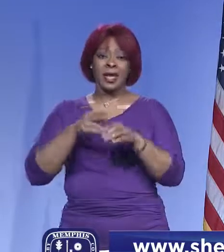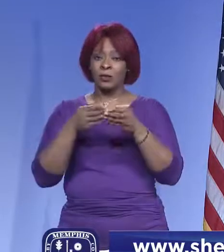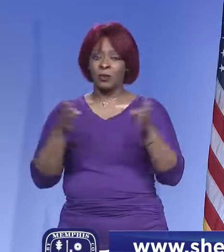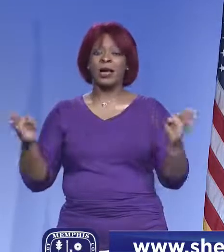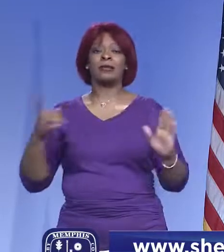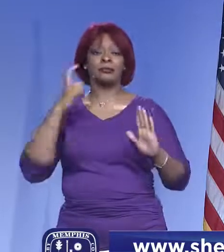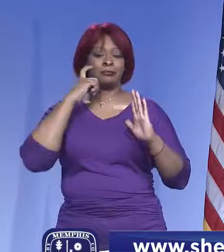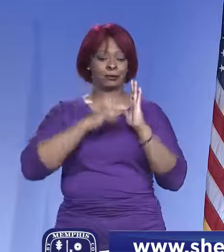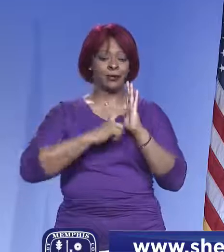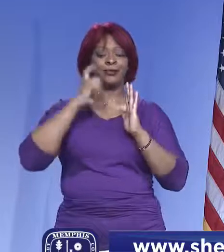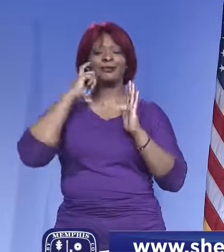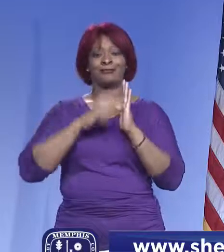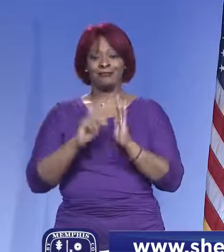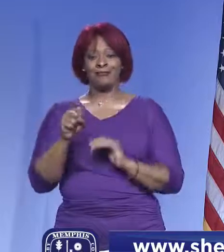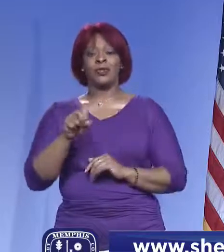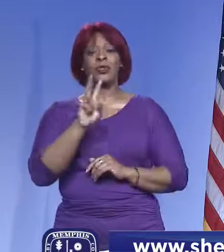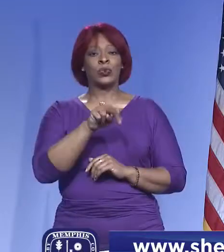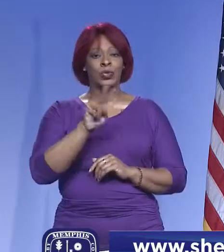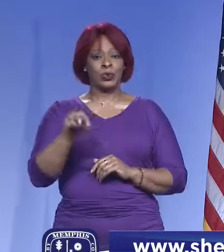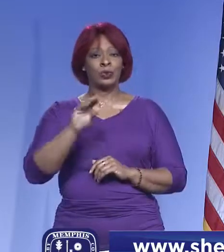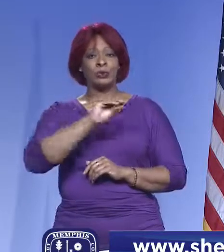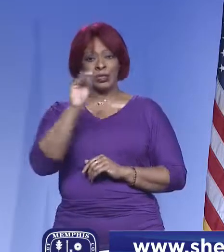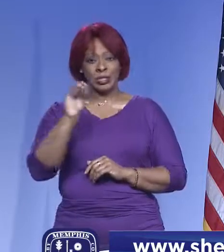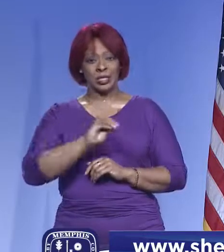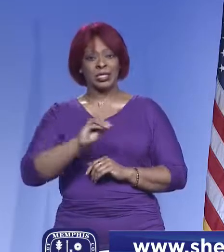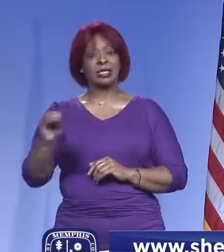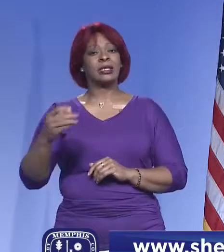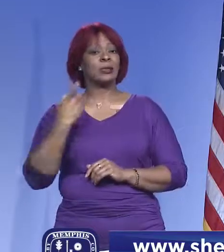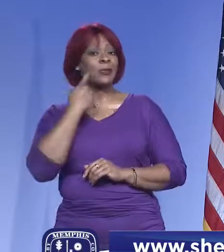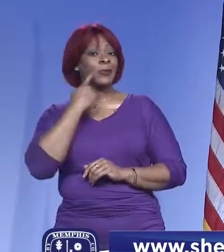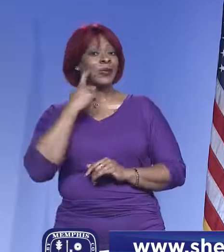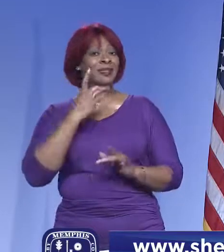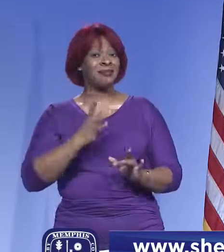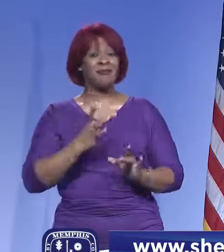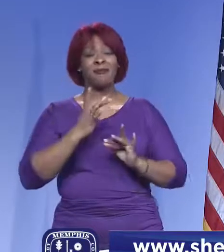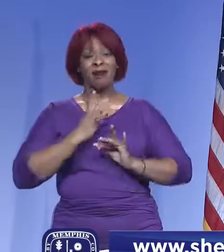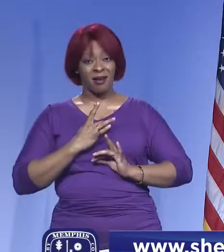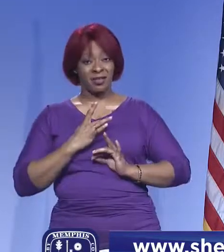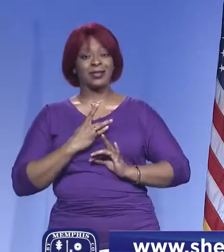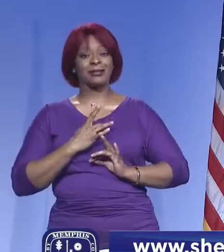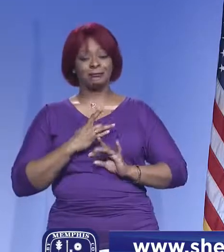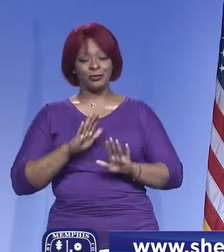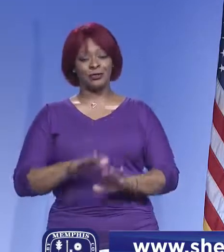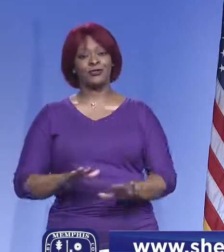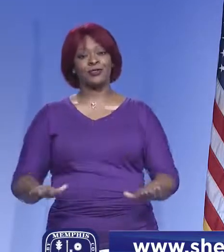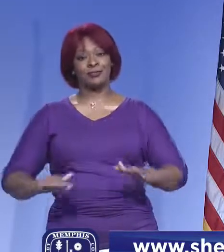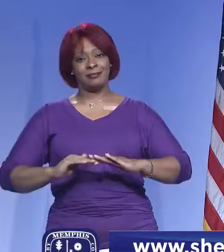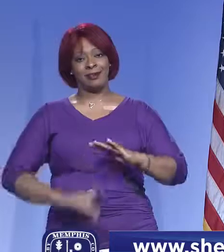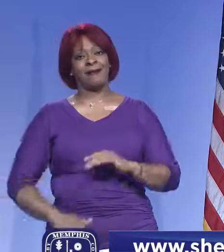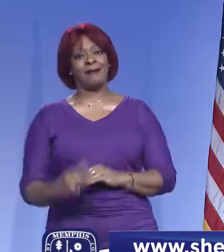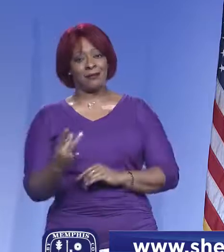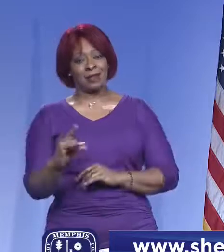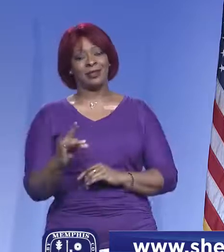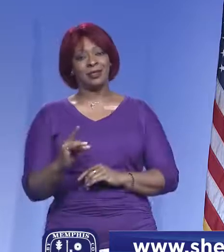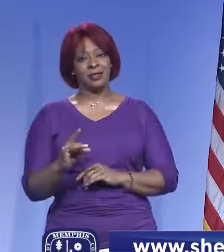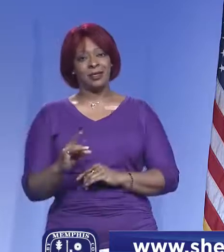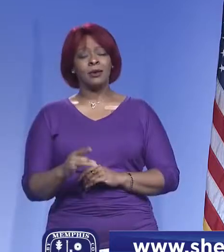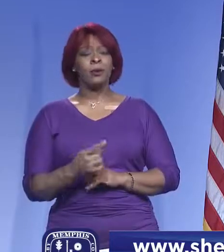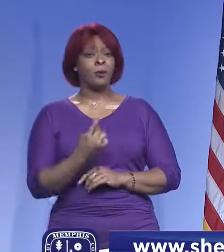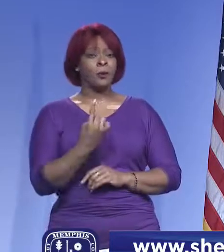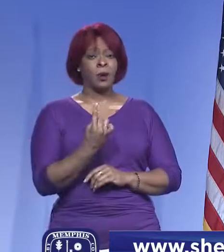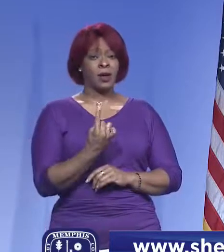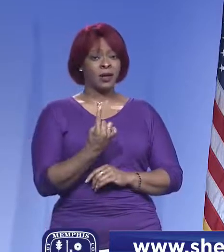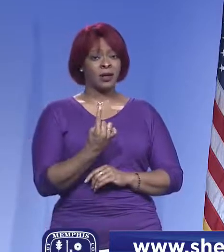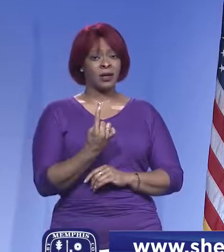they're seeing, that it's 22% of recent cases are among children. And one of